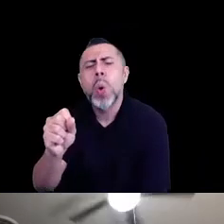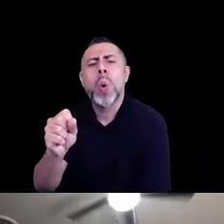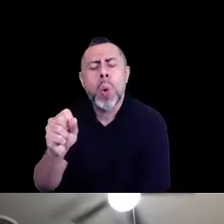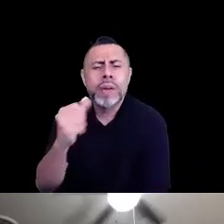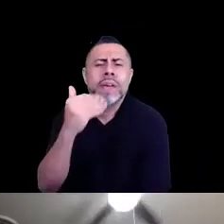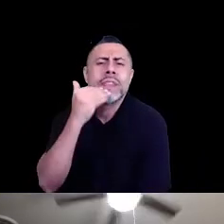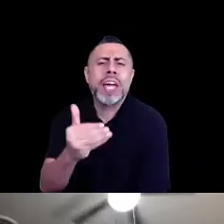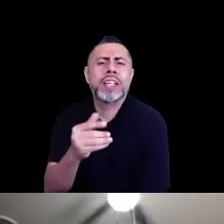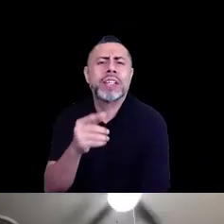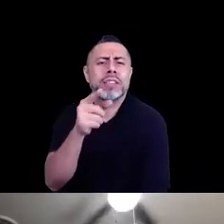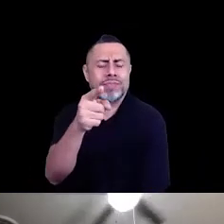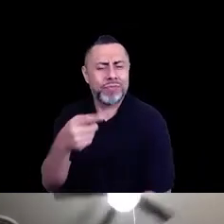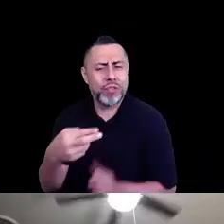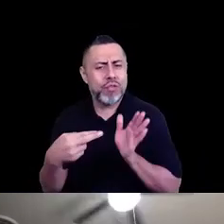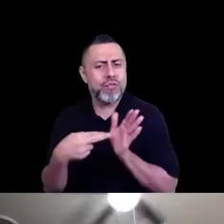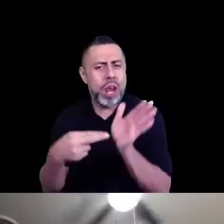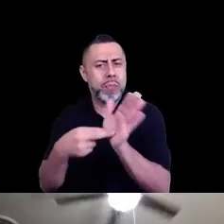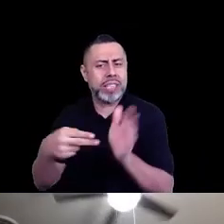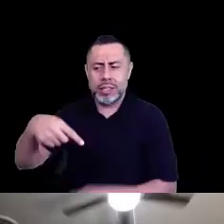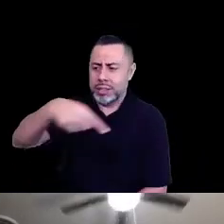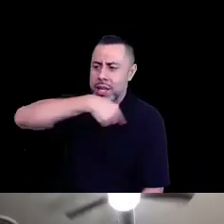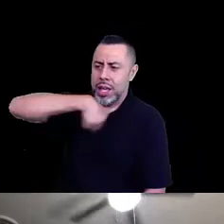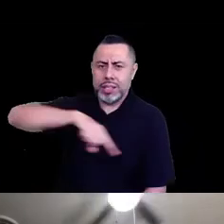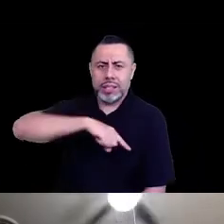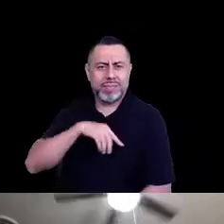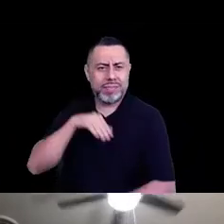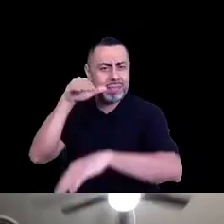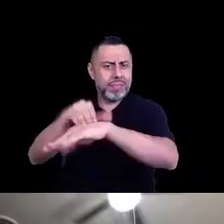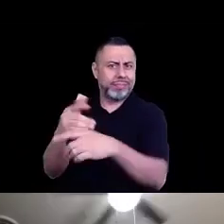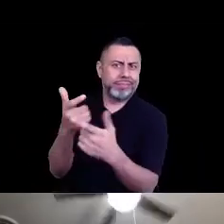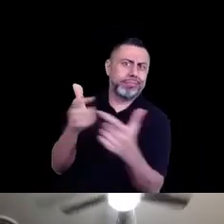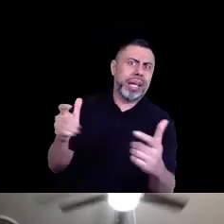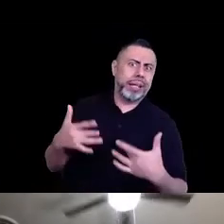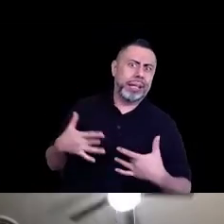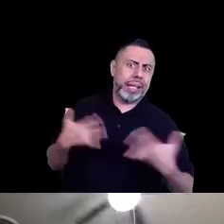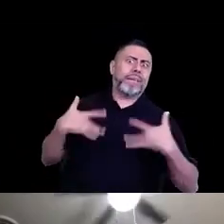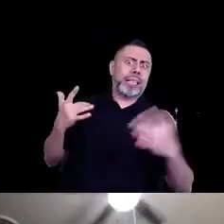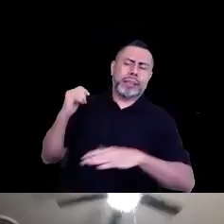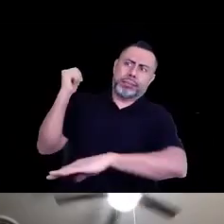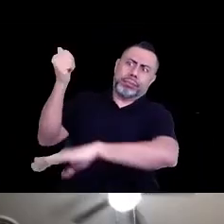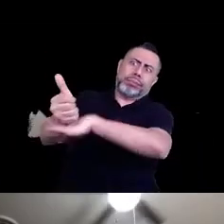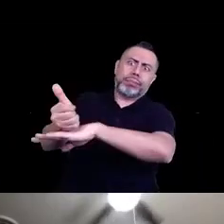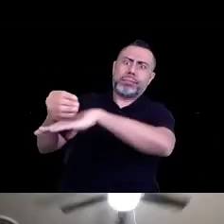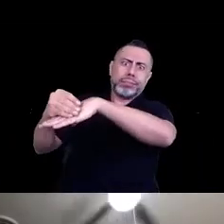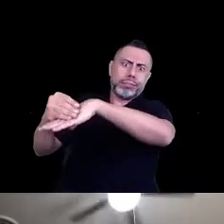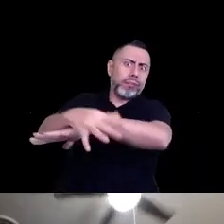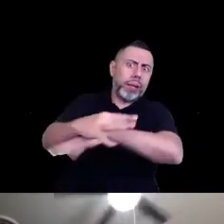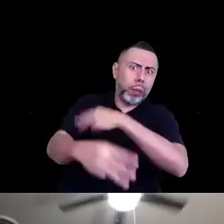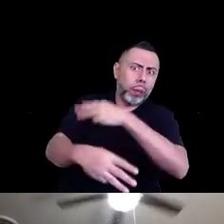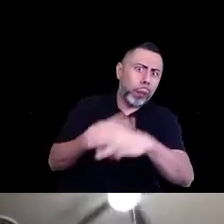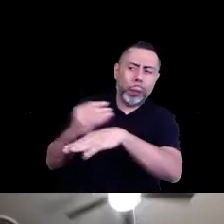for representing us in all these big events that are affecting the world, our